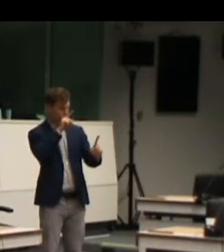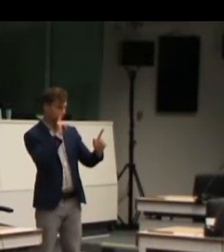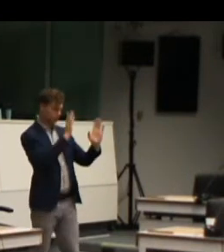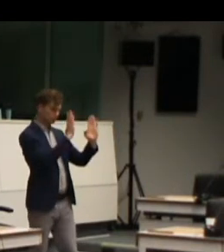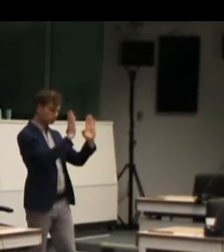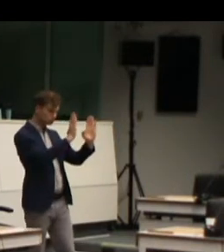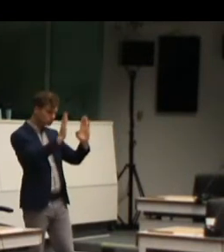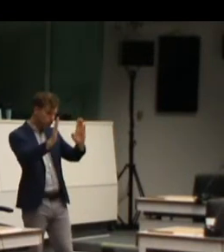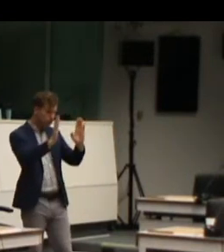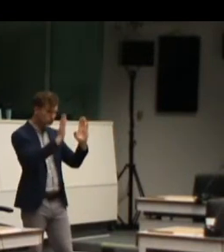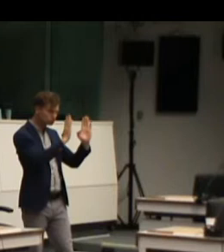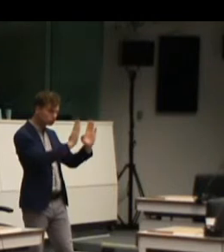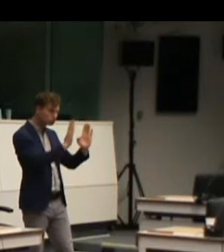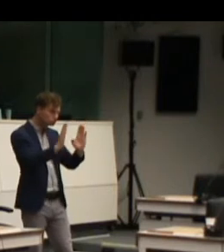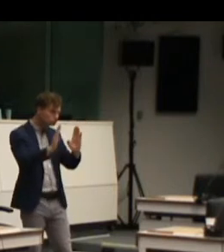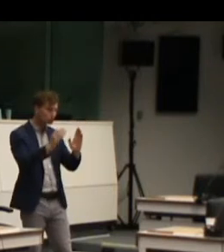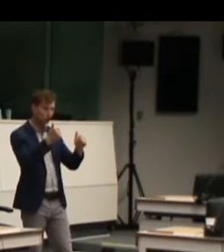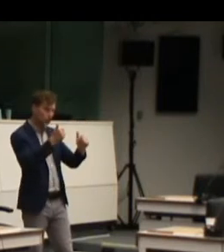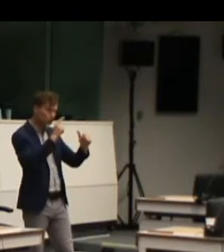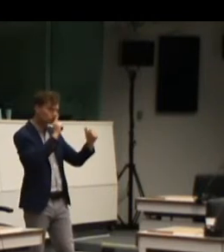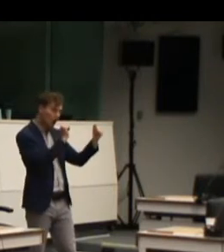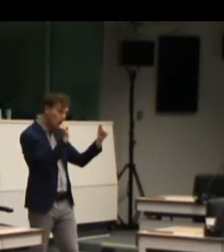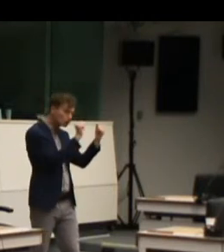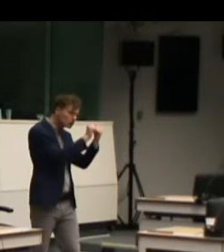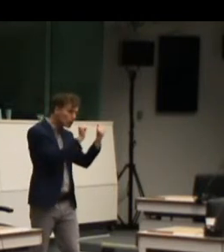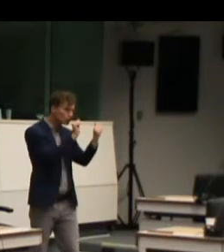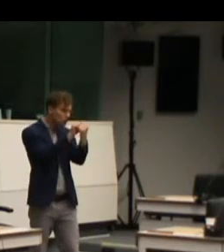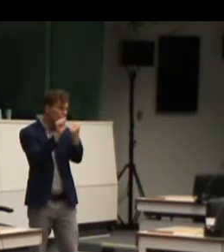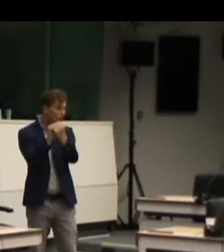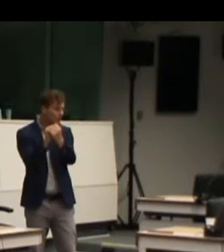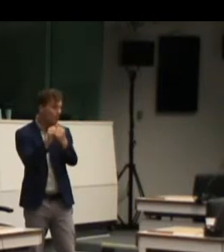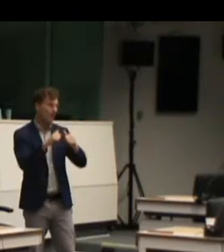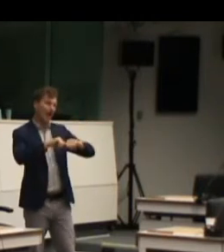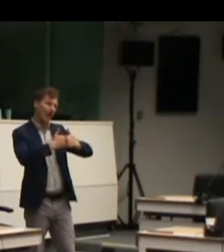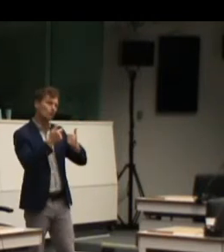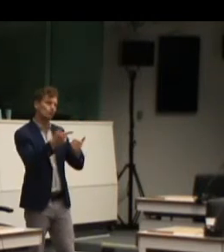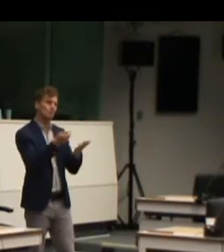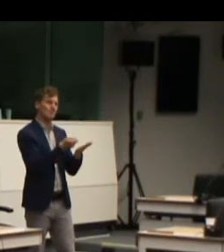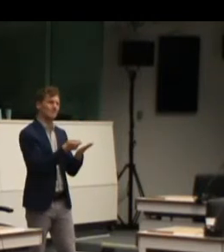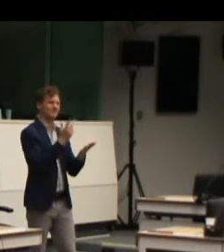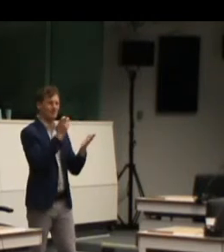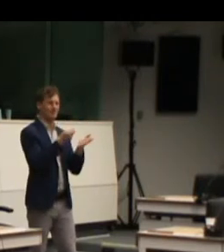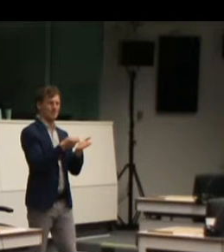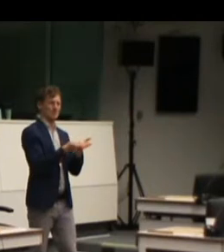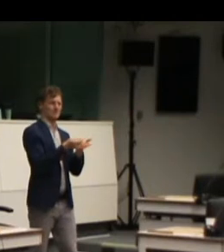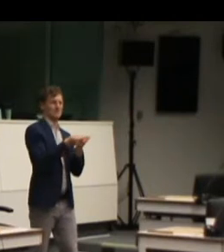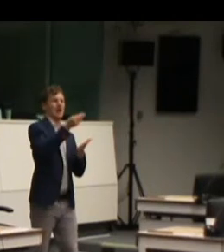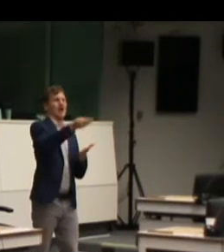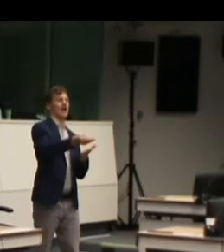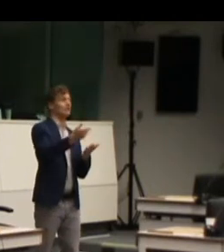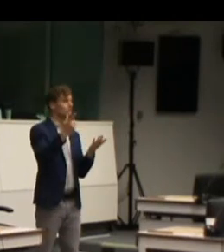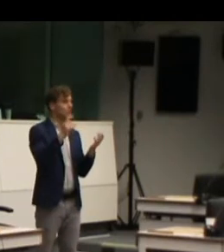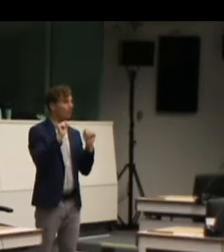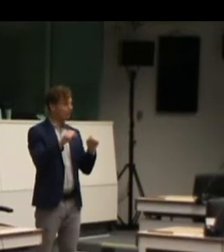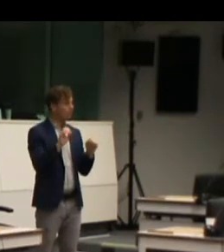your costs and you have good agreements with the way that you buy, that it works. So in November, we